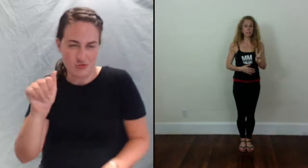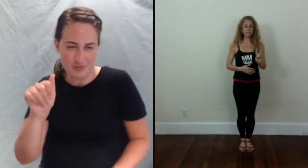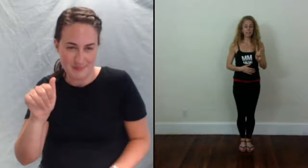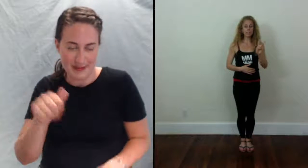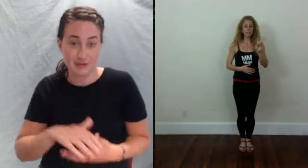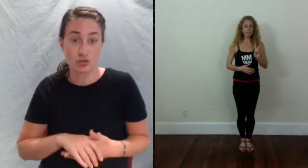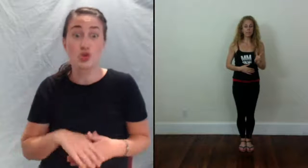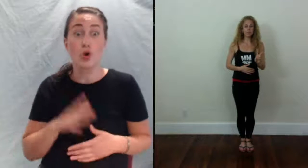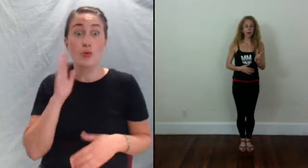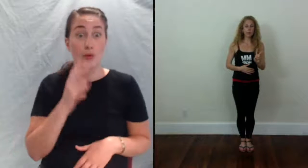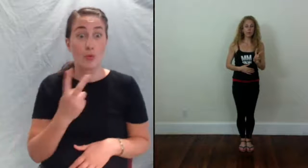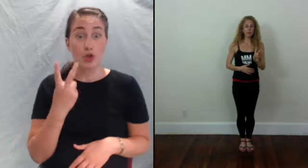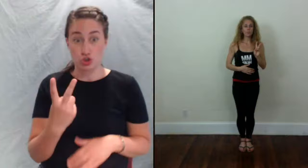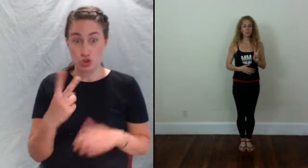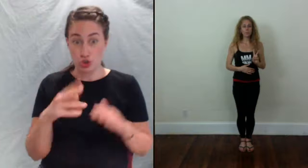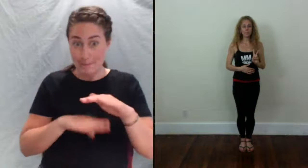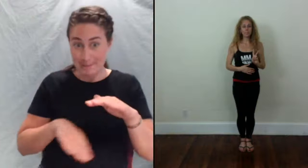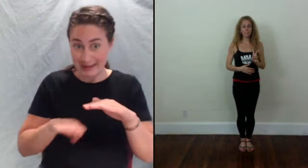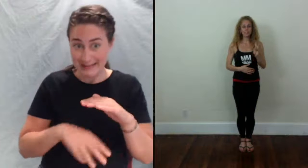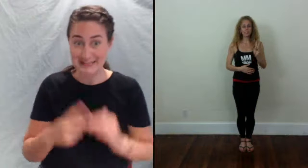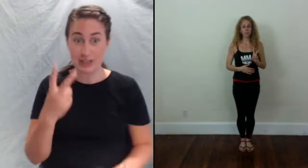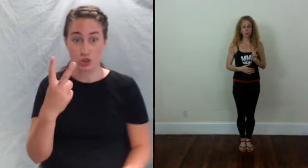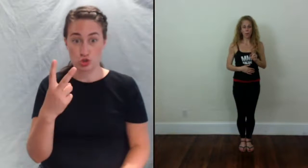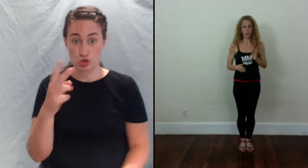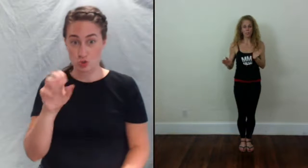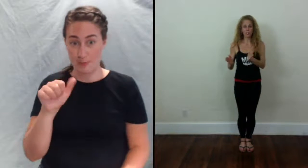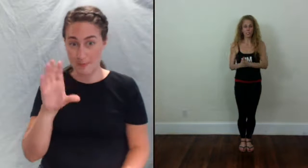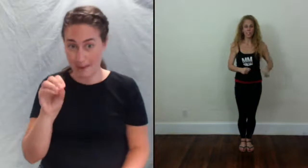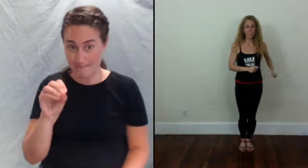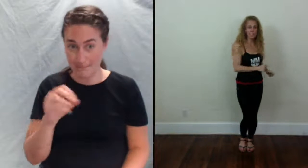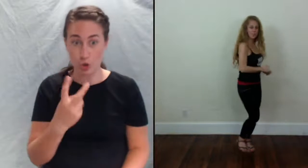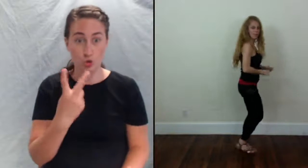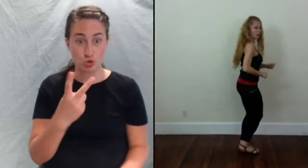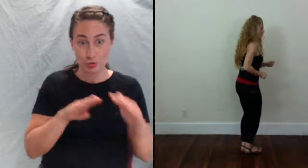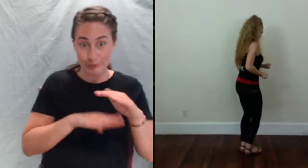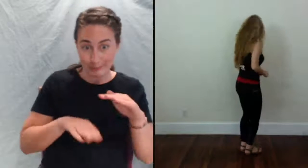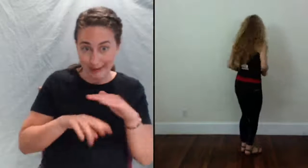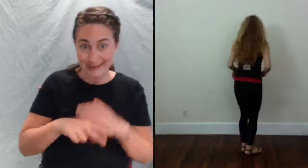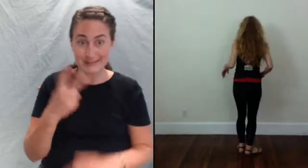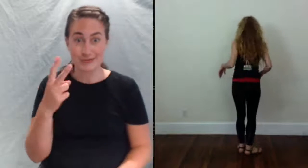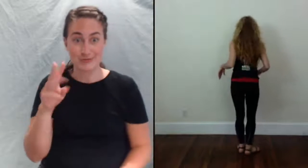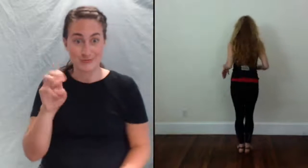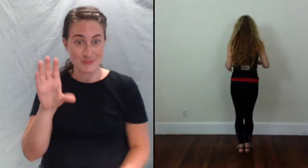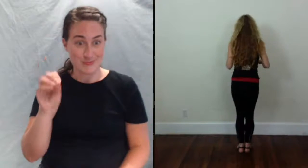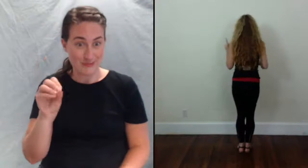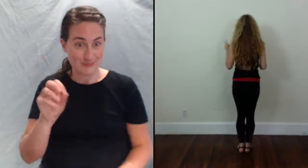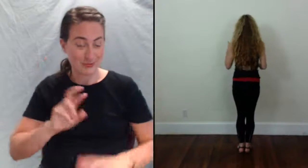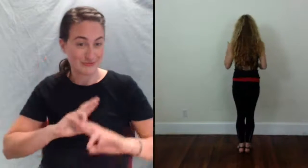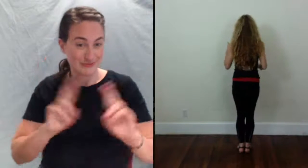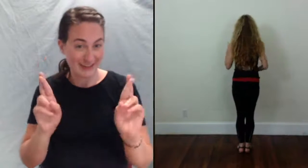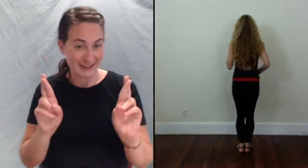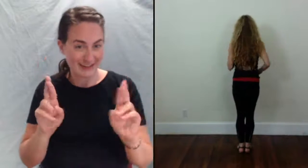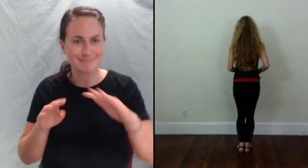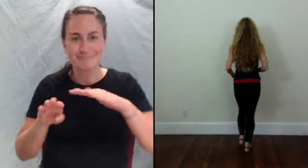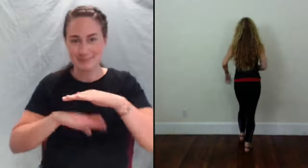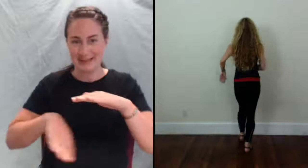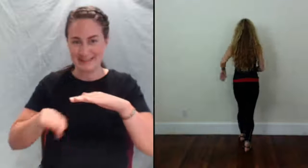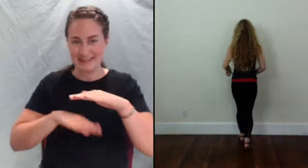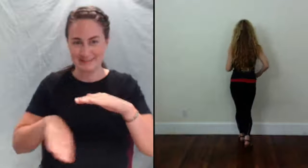2 basics, 2 mambos, 2 basics, 2 mambos. Here we go. Basic